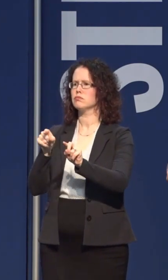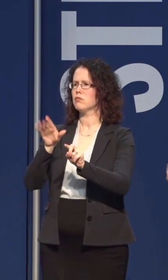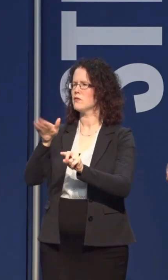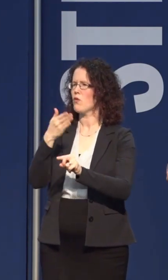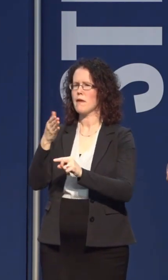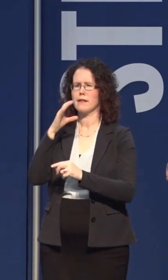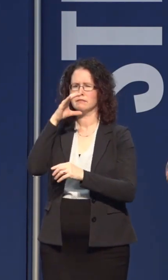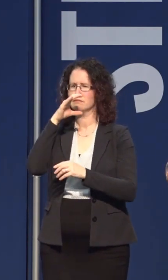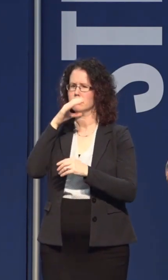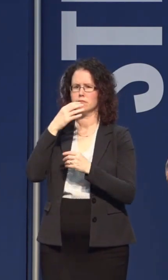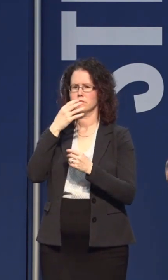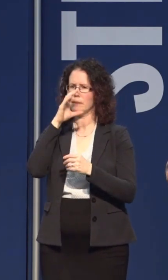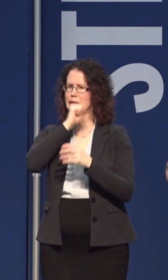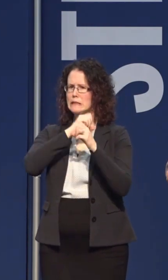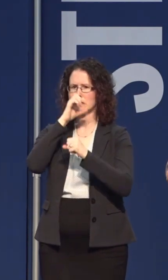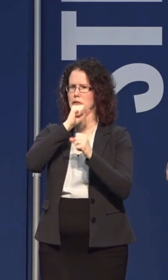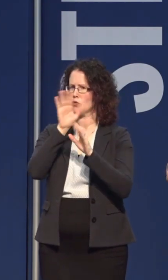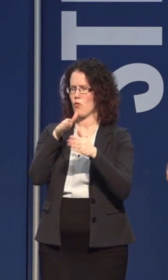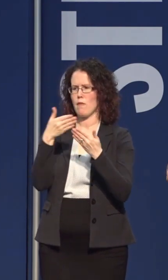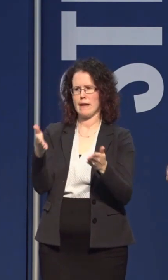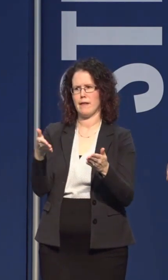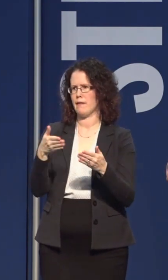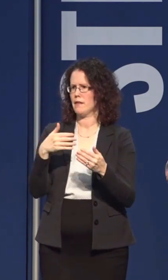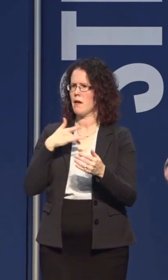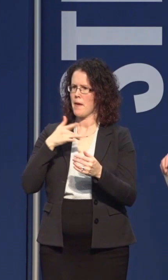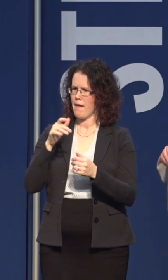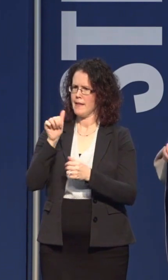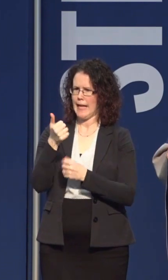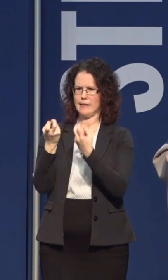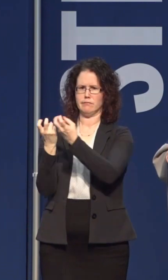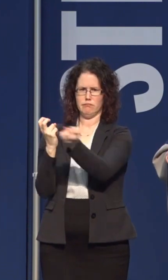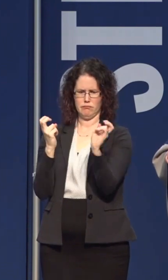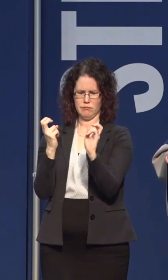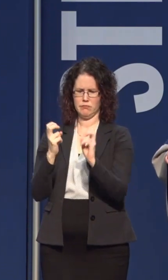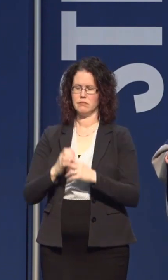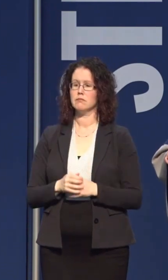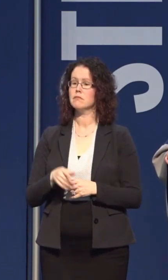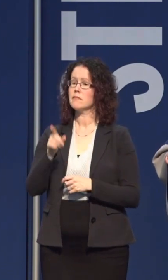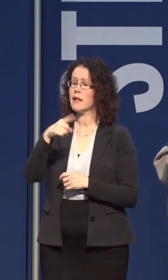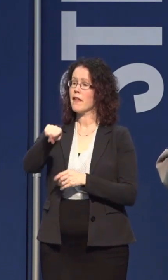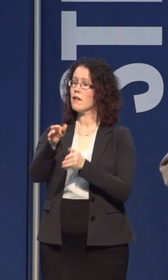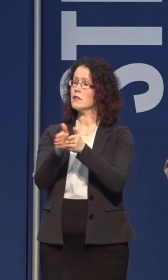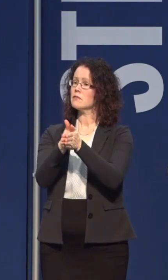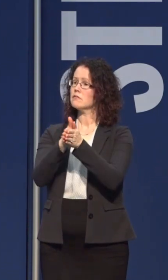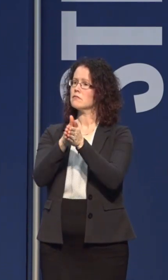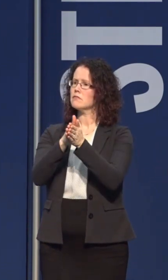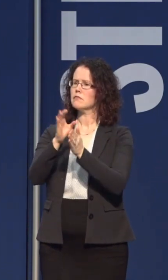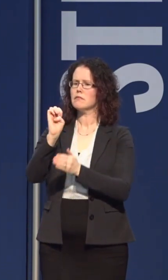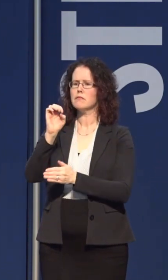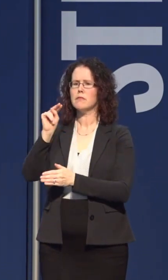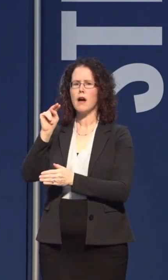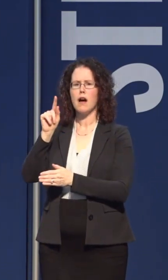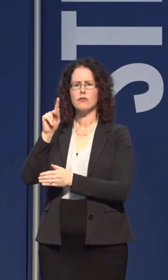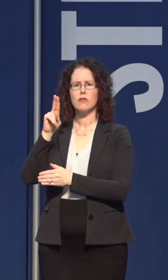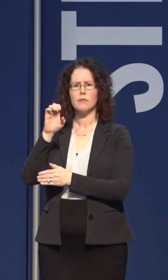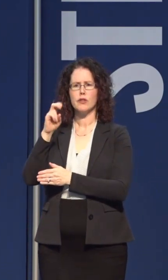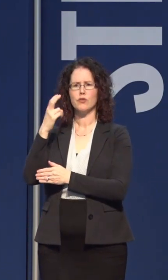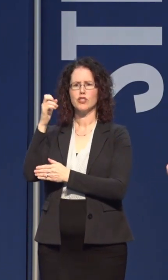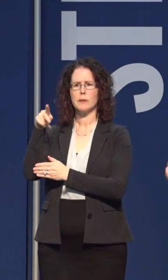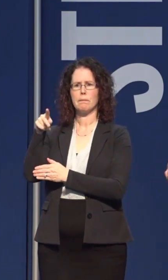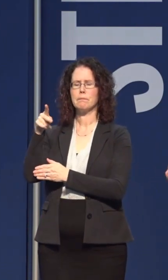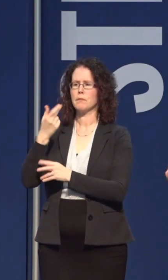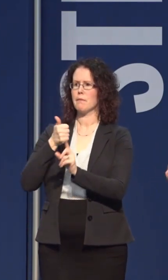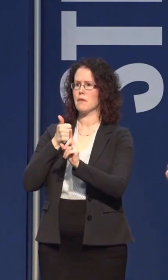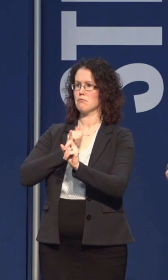attendance, and they were very, very interested in learning more about entrepreneurship, which was the area in which I taught. So when I